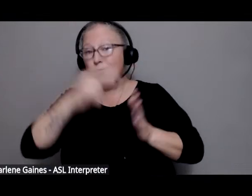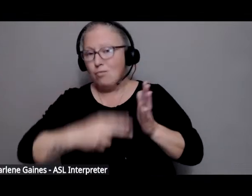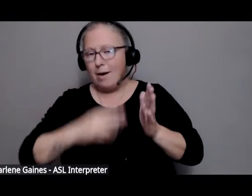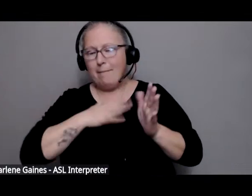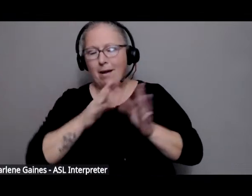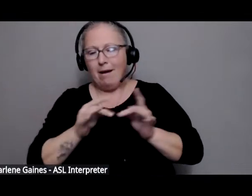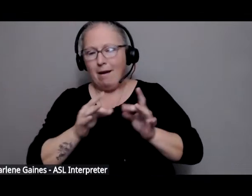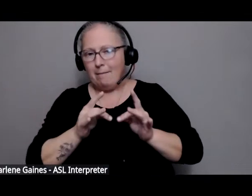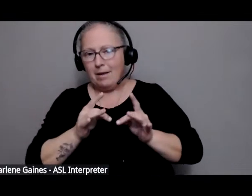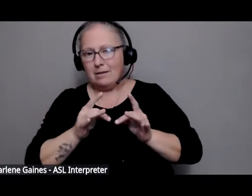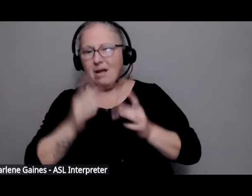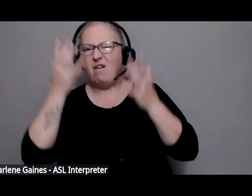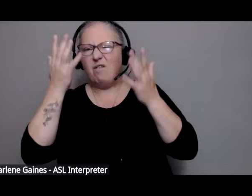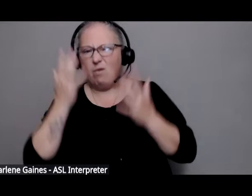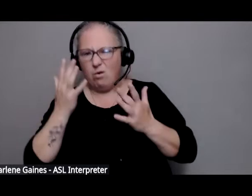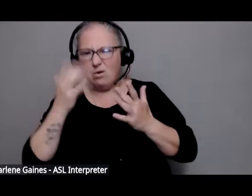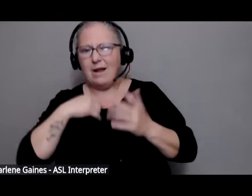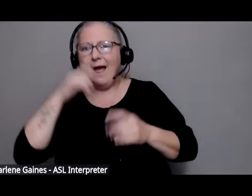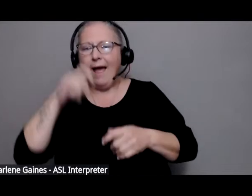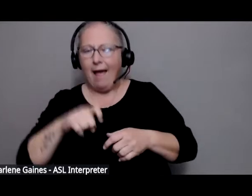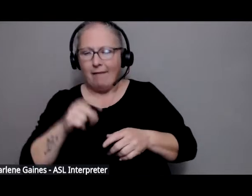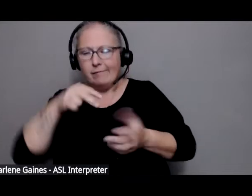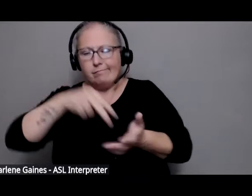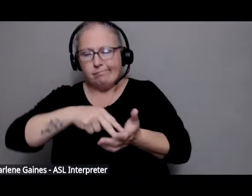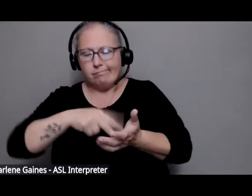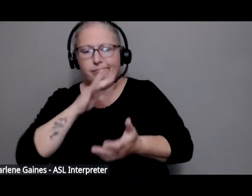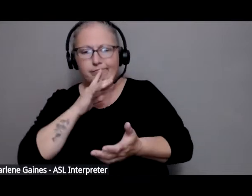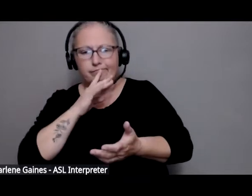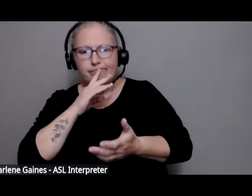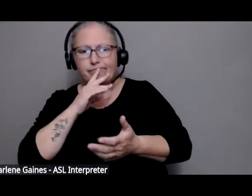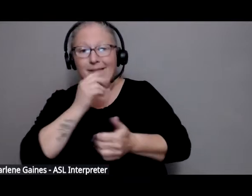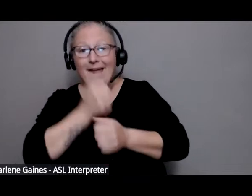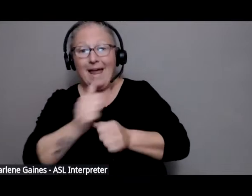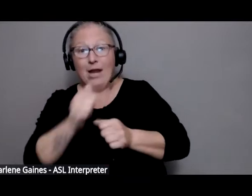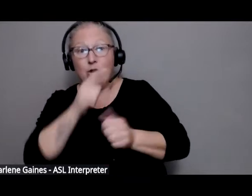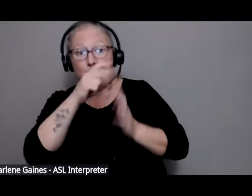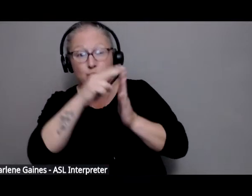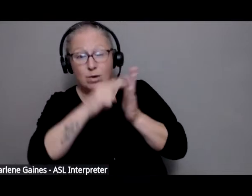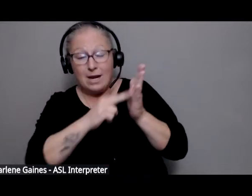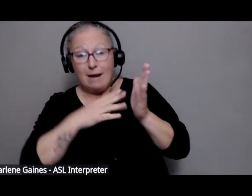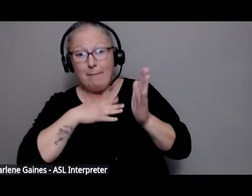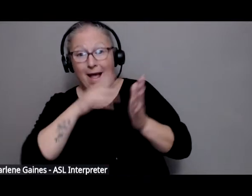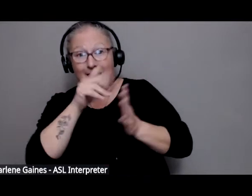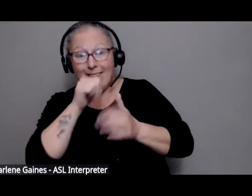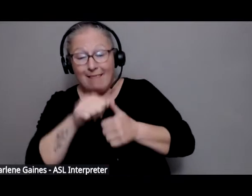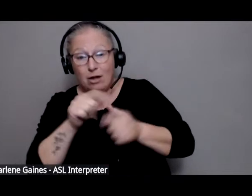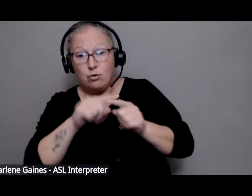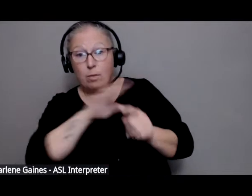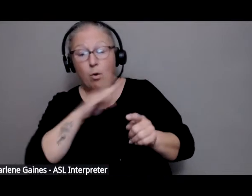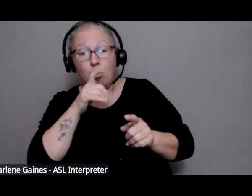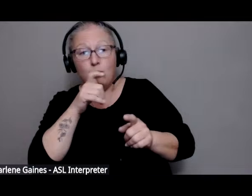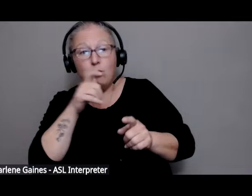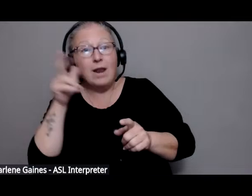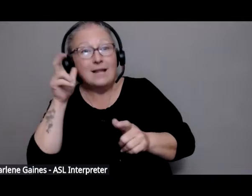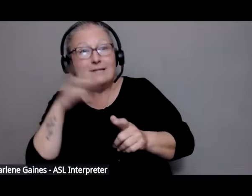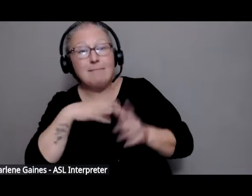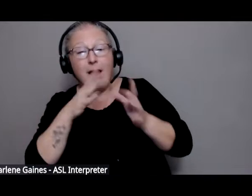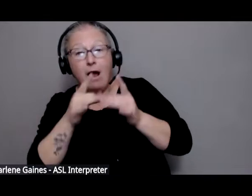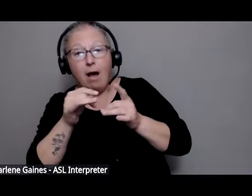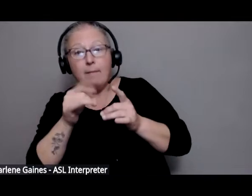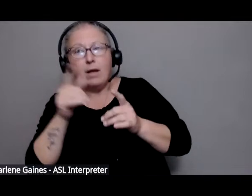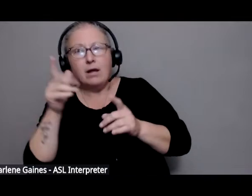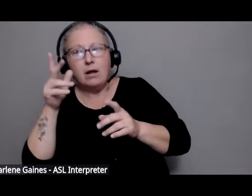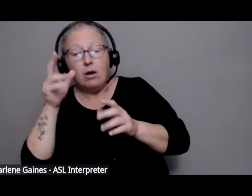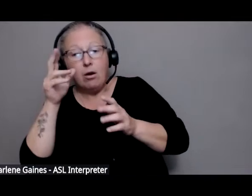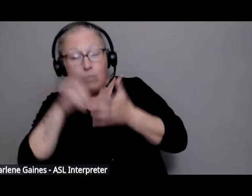comments. It's unfortunate that I have to do this. Any careful reader of my letter to the board or any active listener to my comments would understand that most of